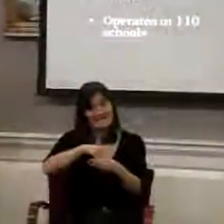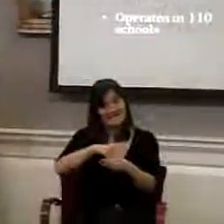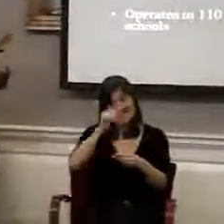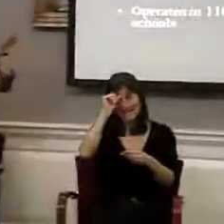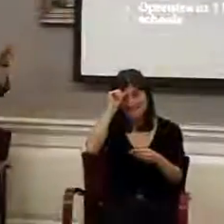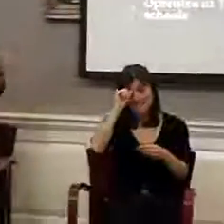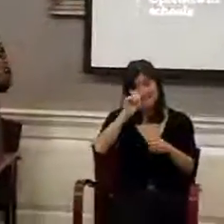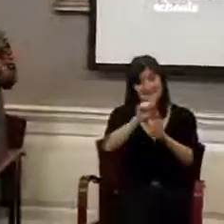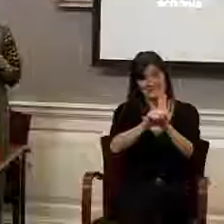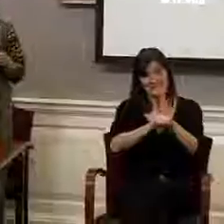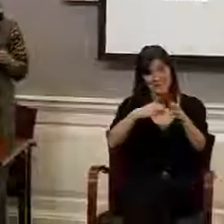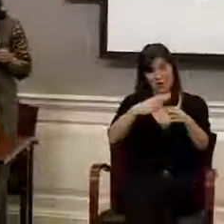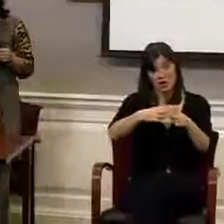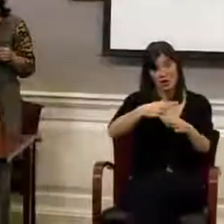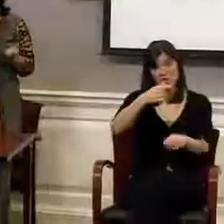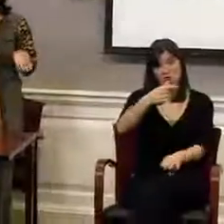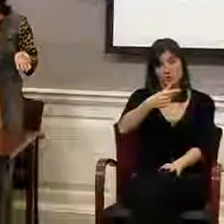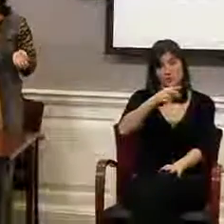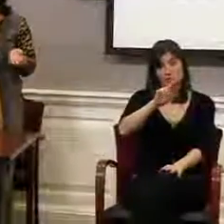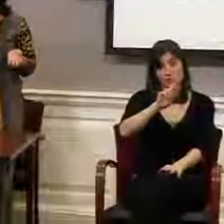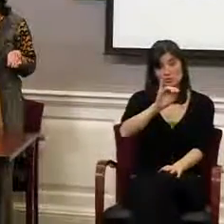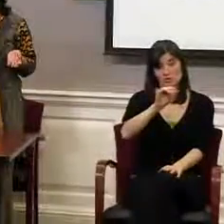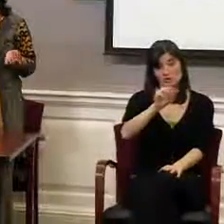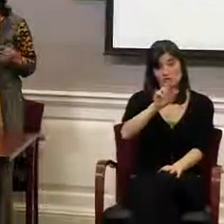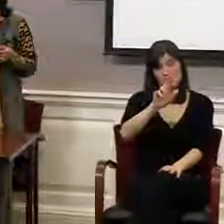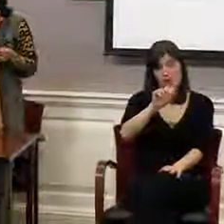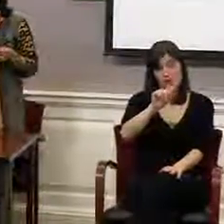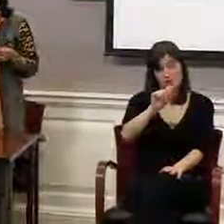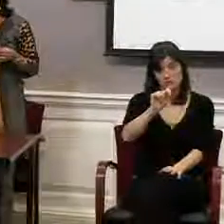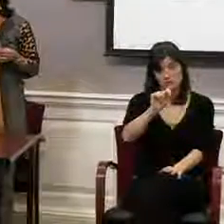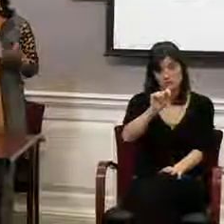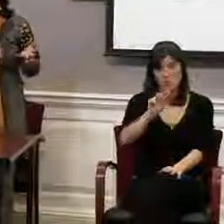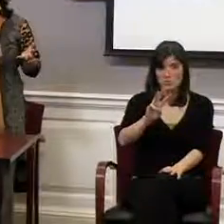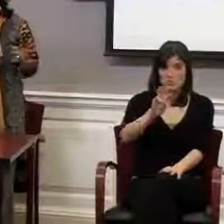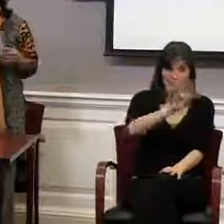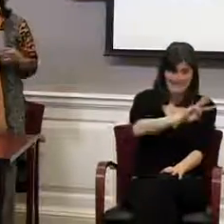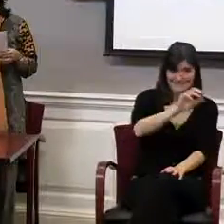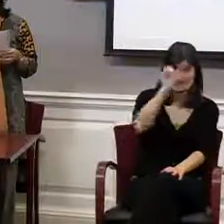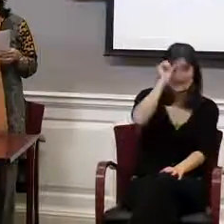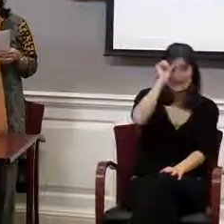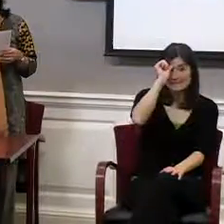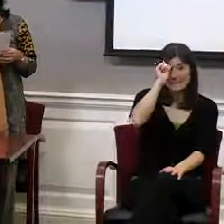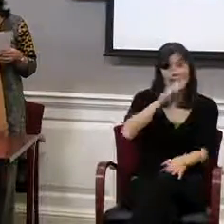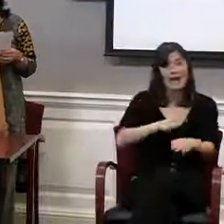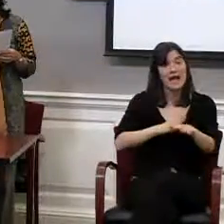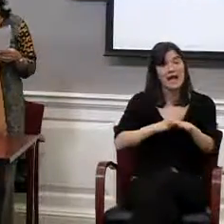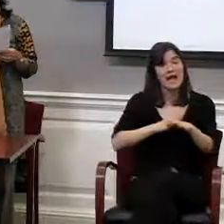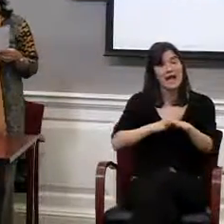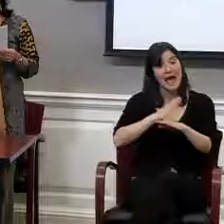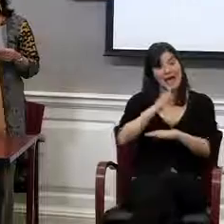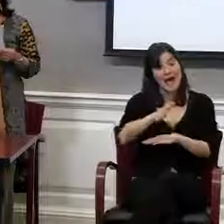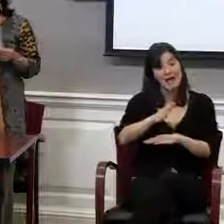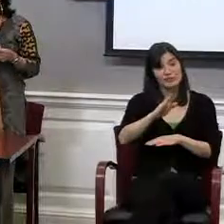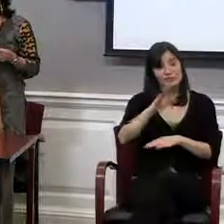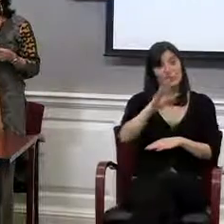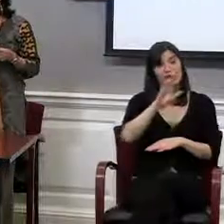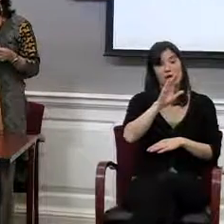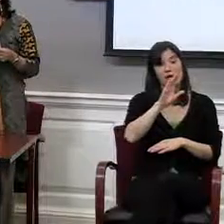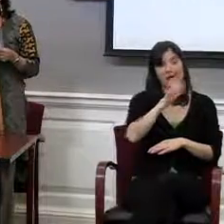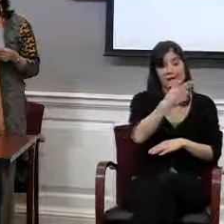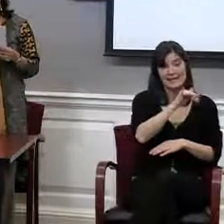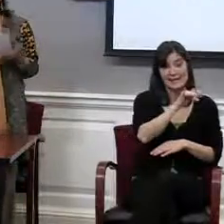on the west coast of India. Following the 2002 communal riots between Muslims and Hindus in